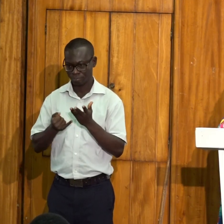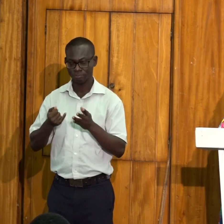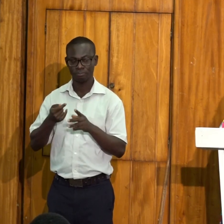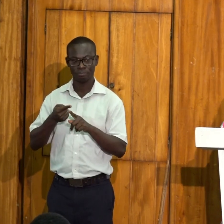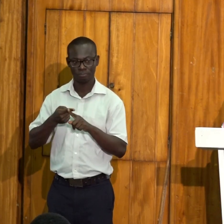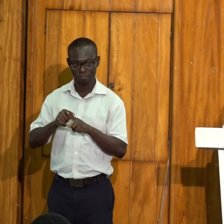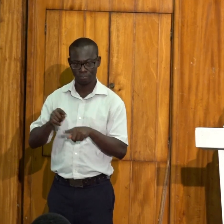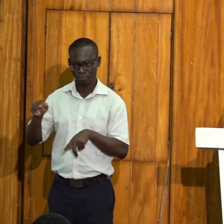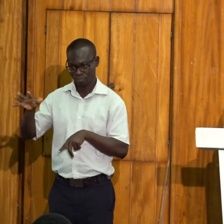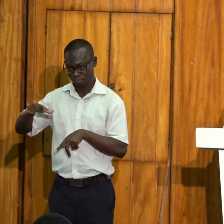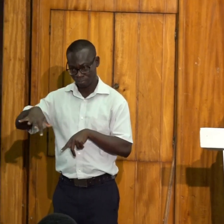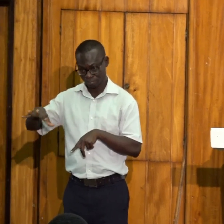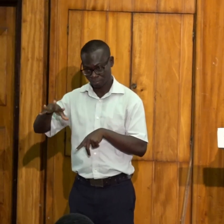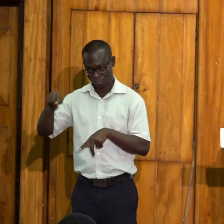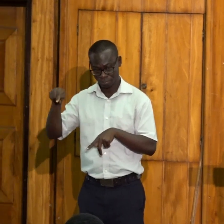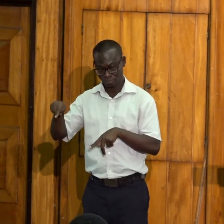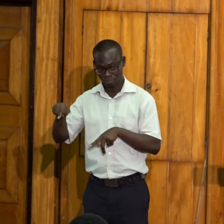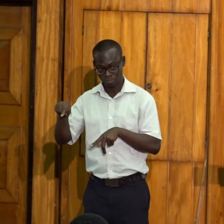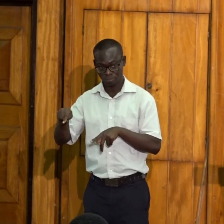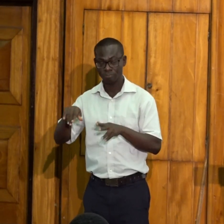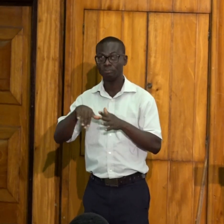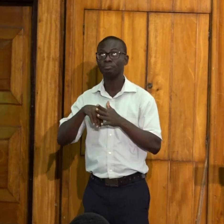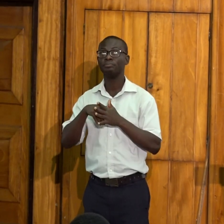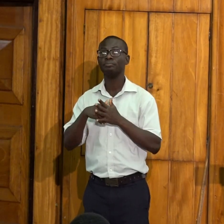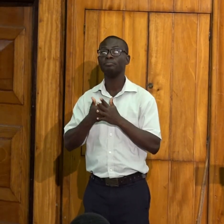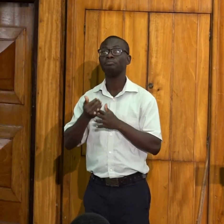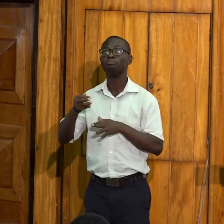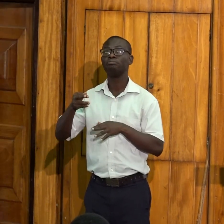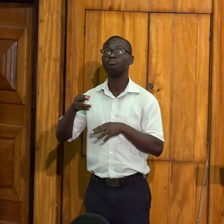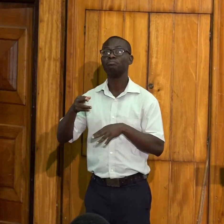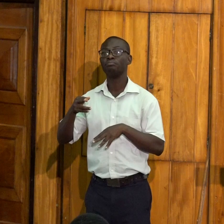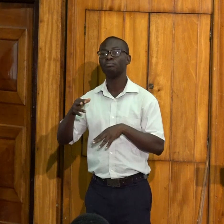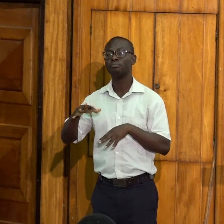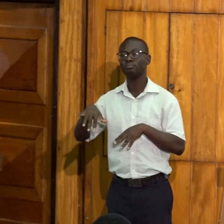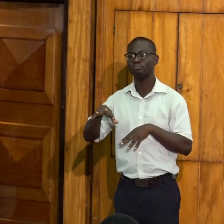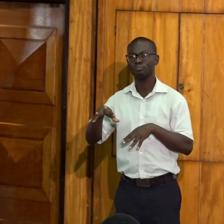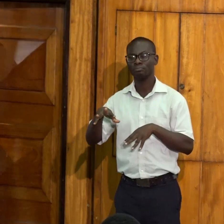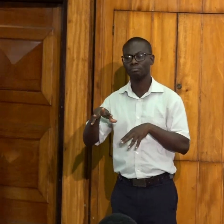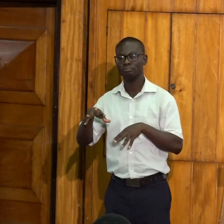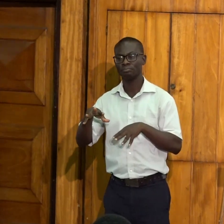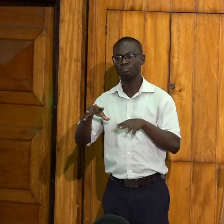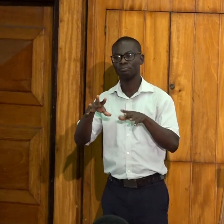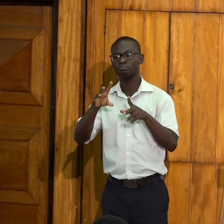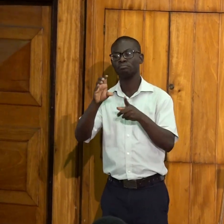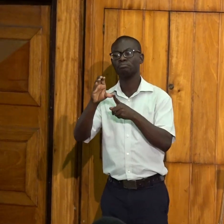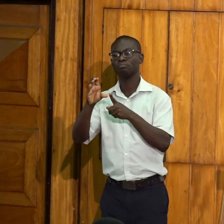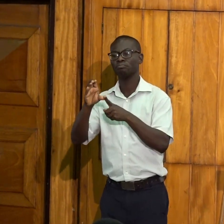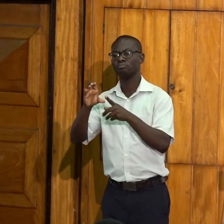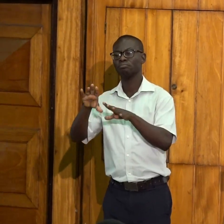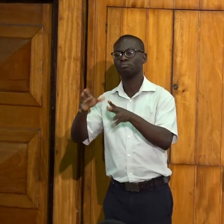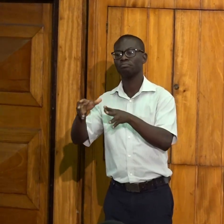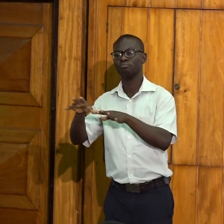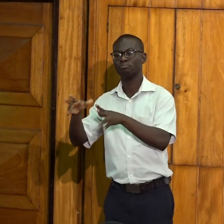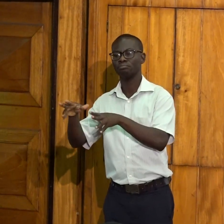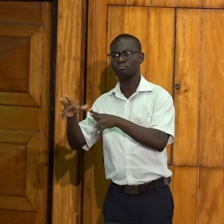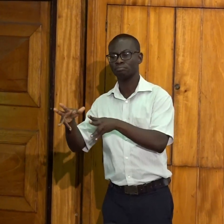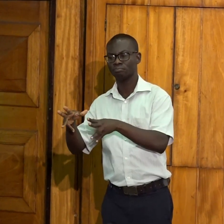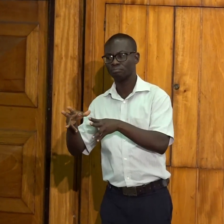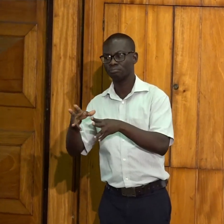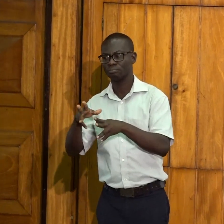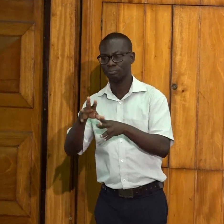Aurum. And this is around clinic-community collaboration. It's actually part of the